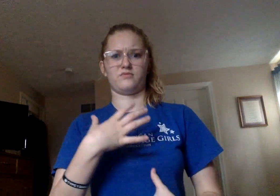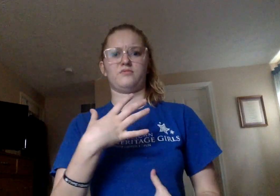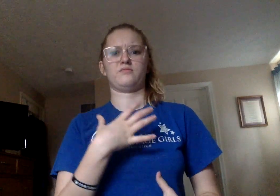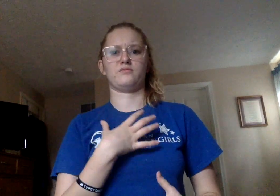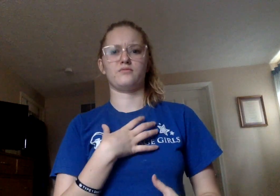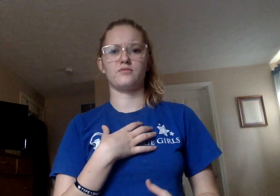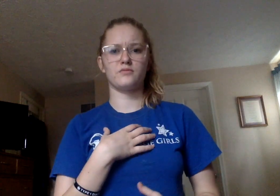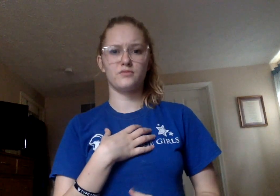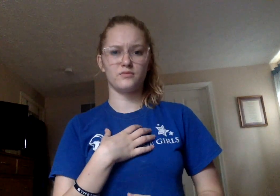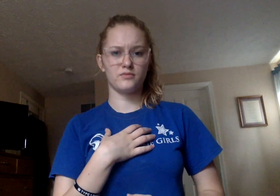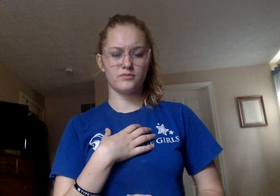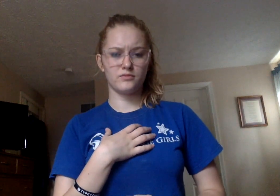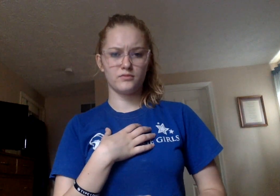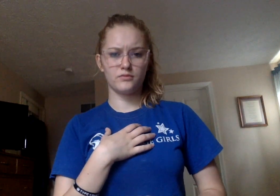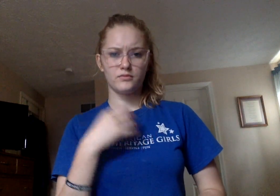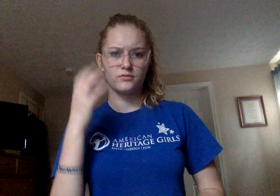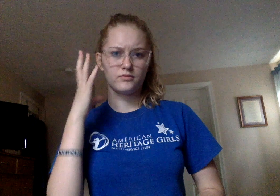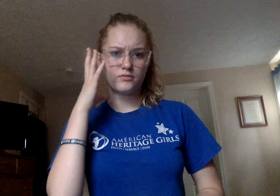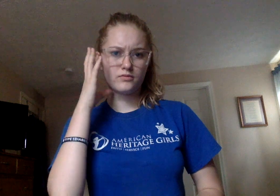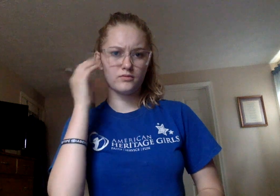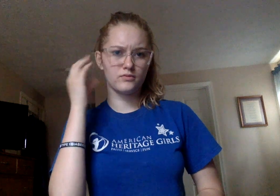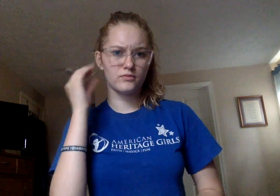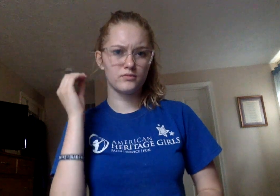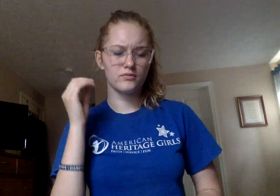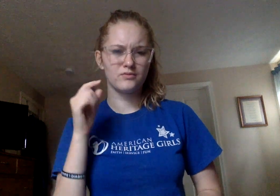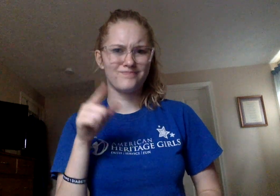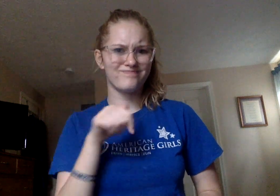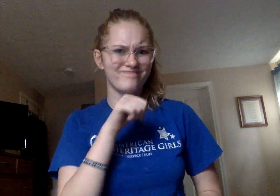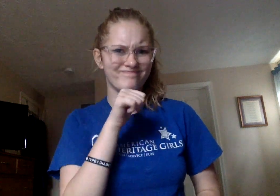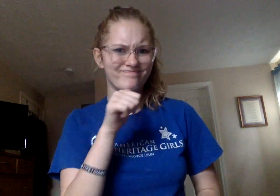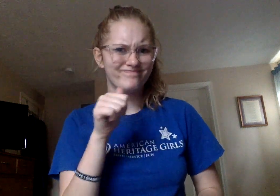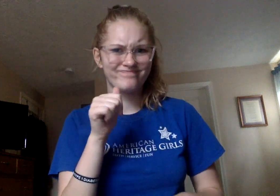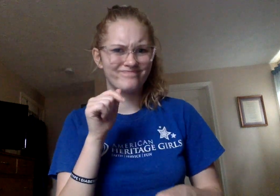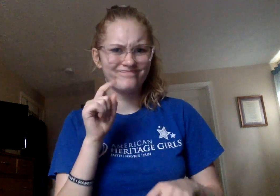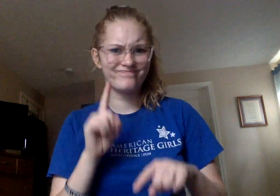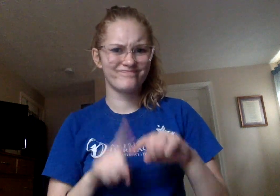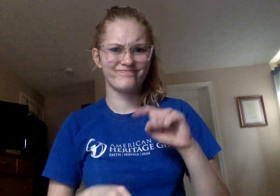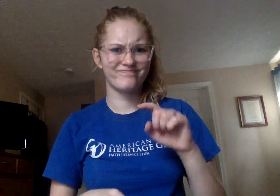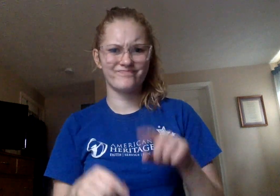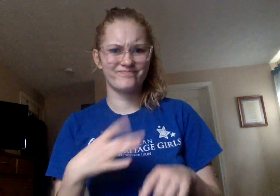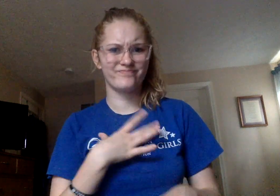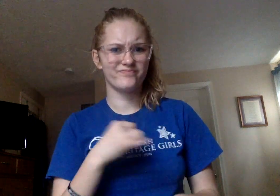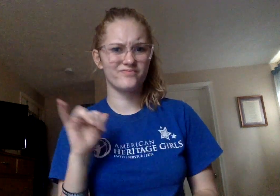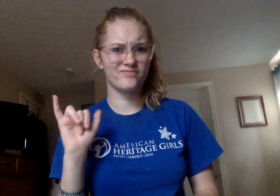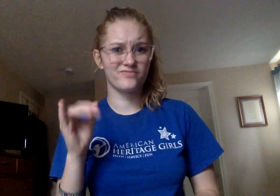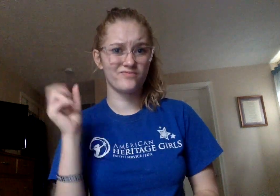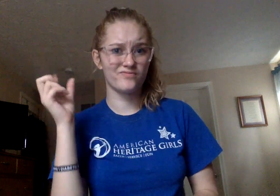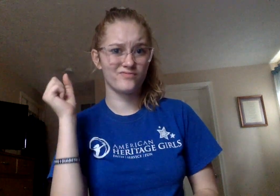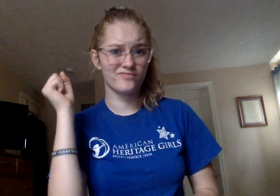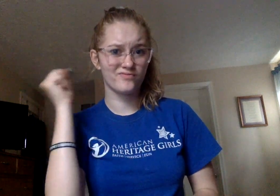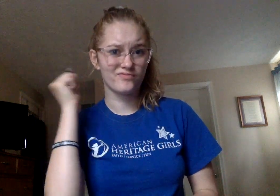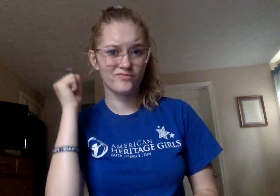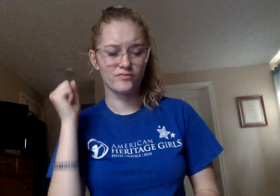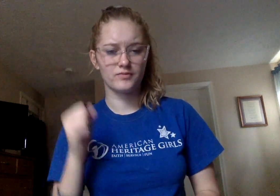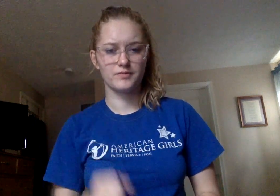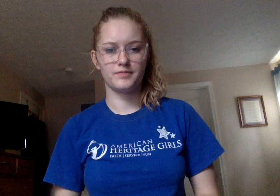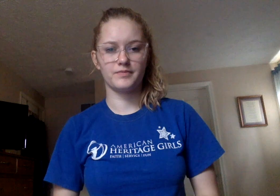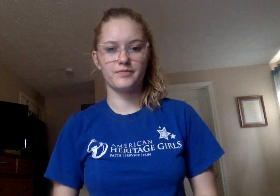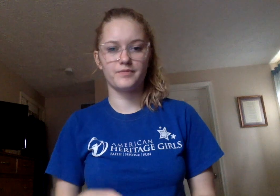little cottage. "I don't like the sound of that," he thought. With his axe at the ready, he crept into the